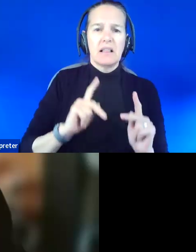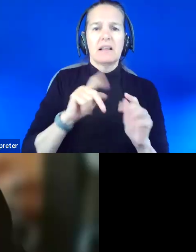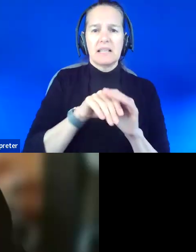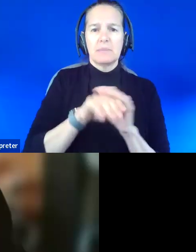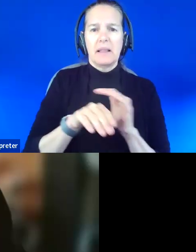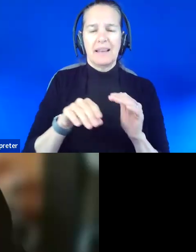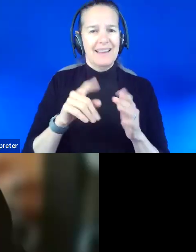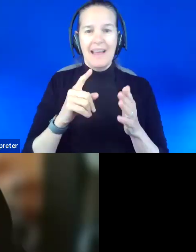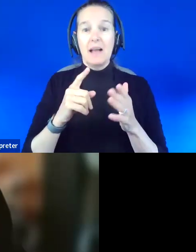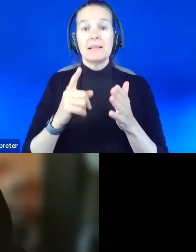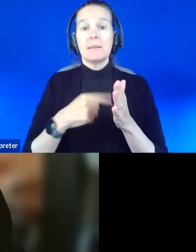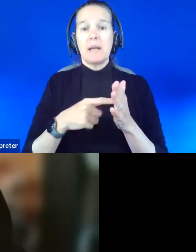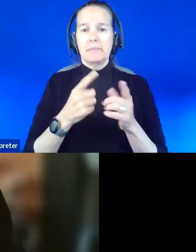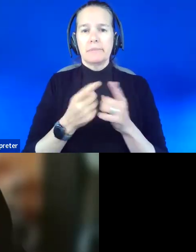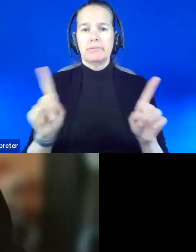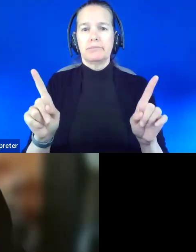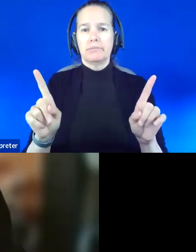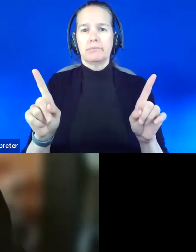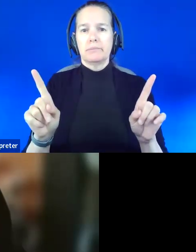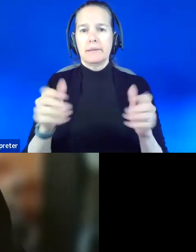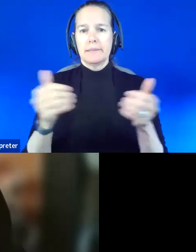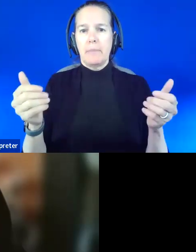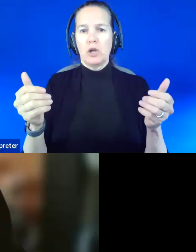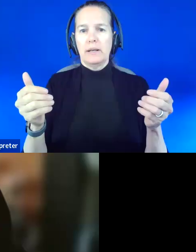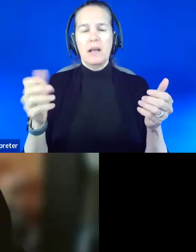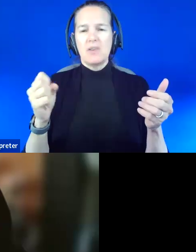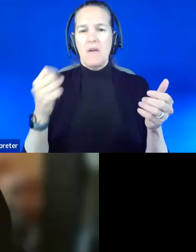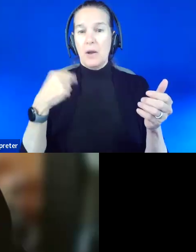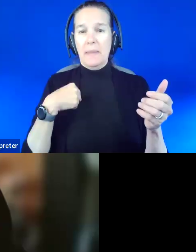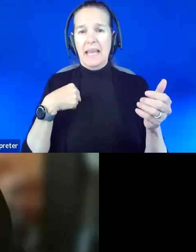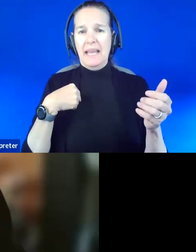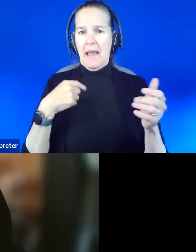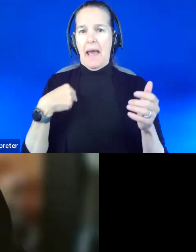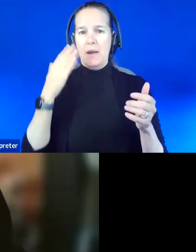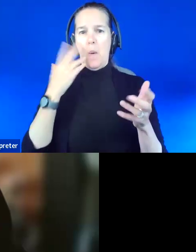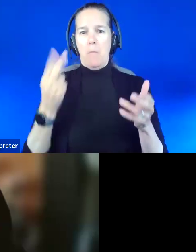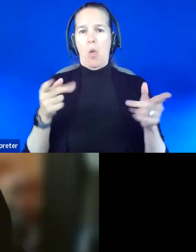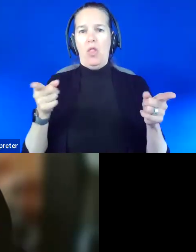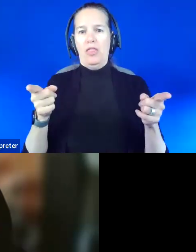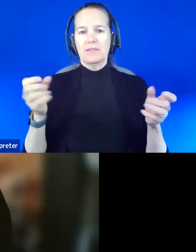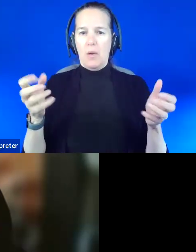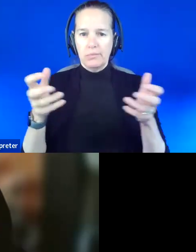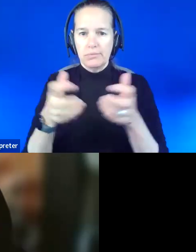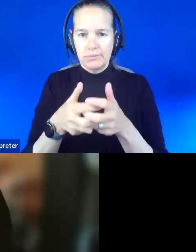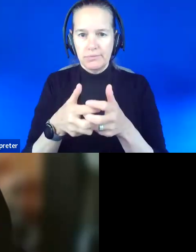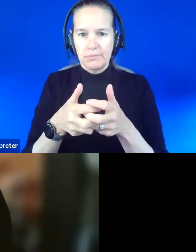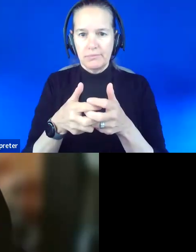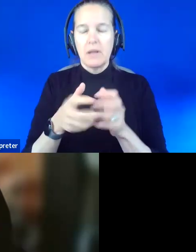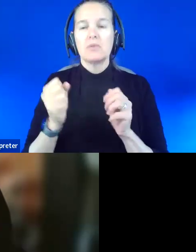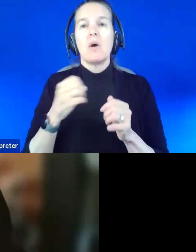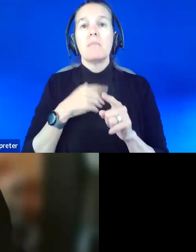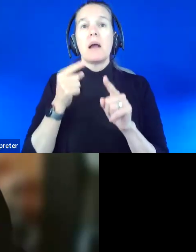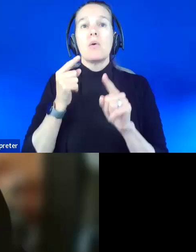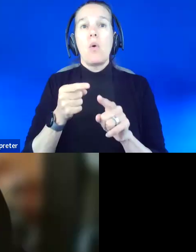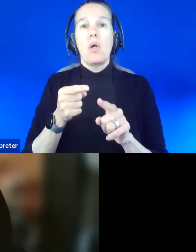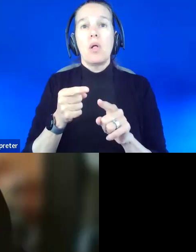are bifurcated, and one of the ways I can set myself apart is that I am fairly fluent in both standards. And my goal for any, and this